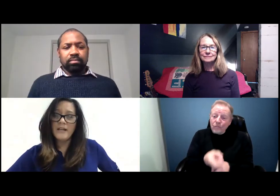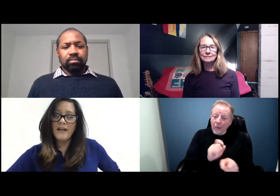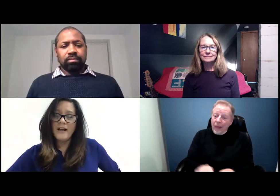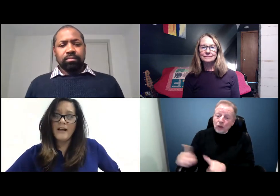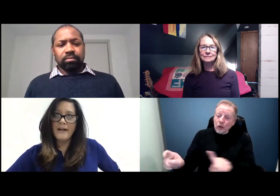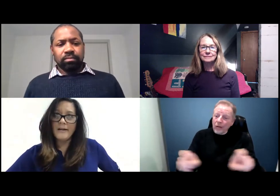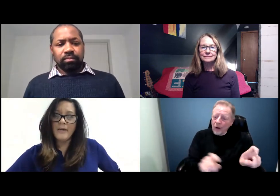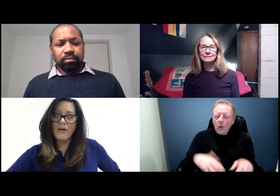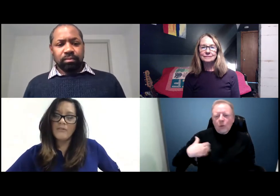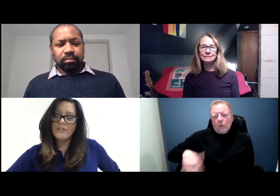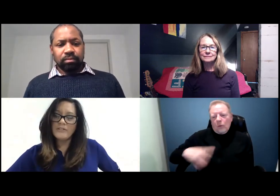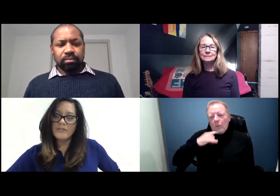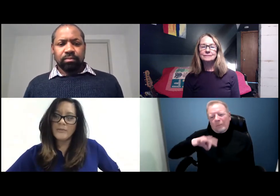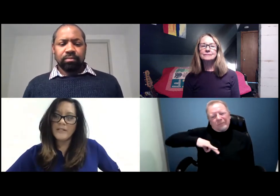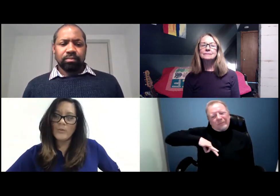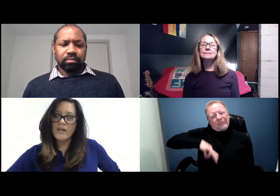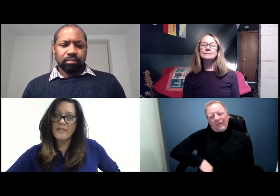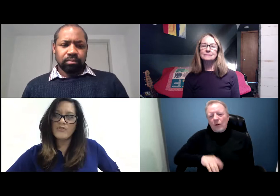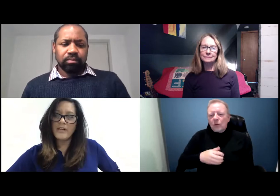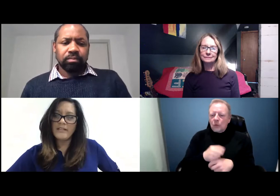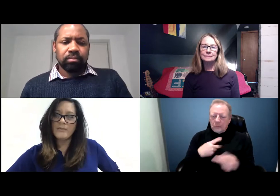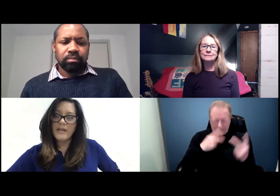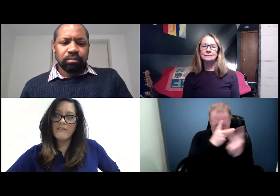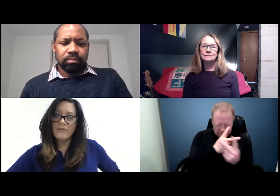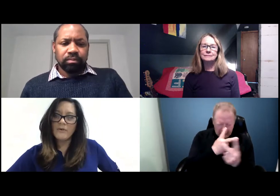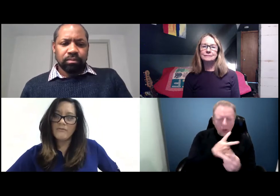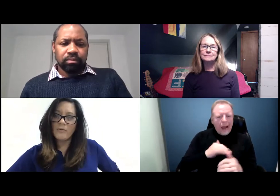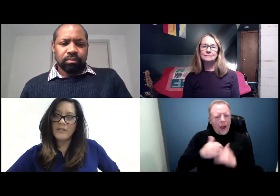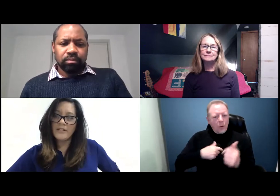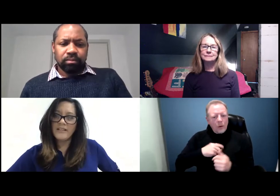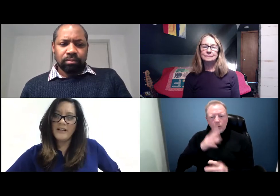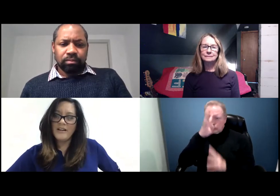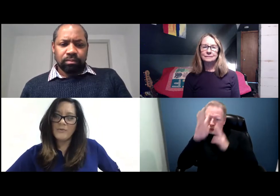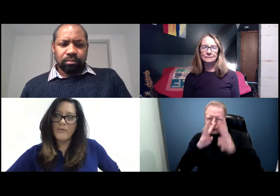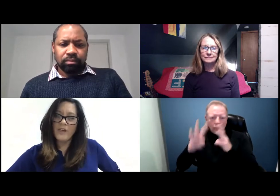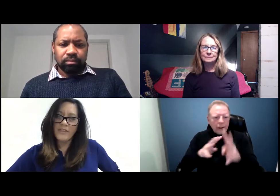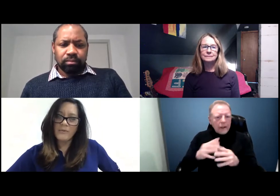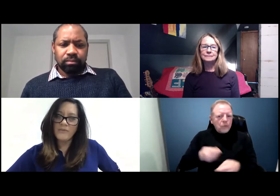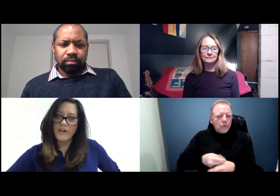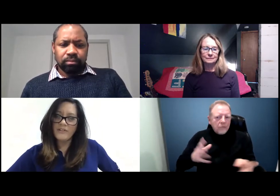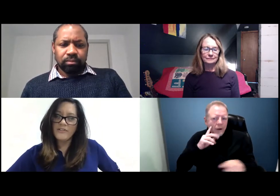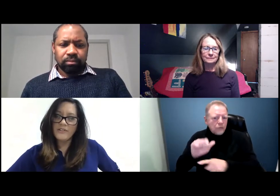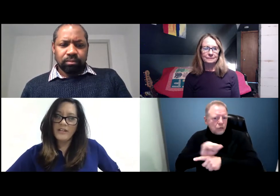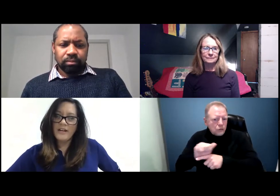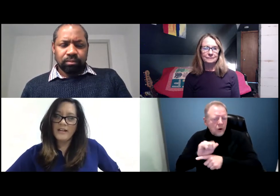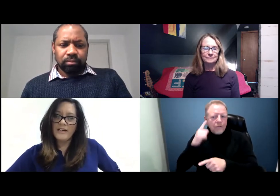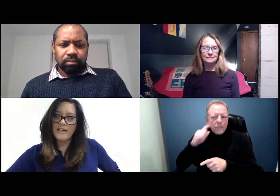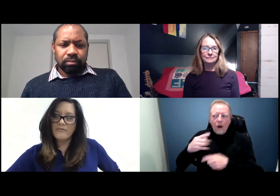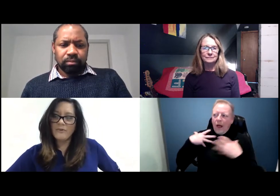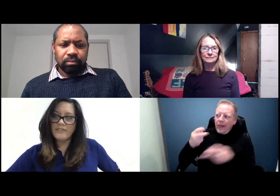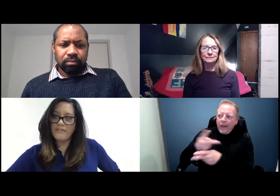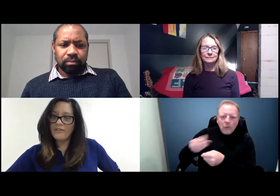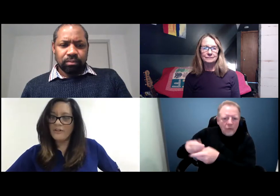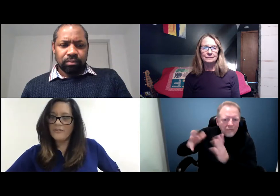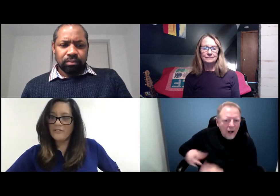be helpful in determining what kind of trainings we have going forward for both healthcare providers and